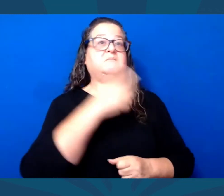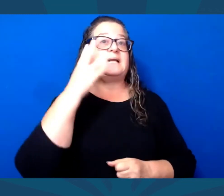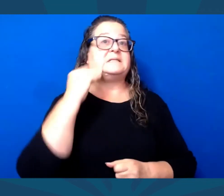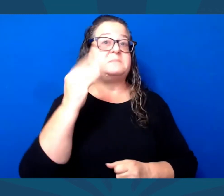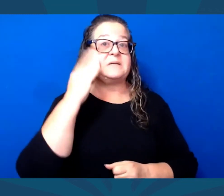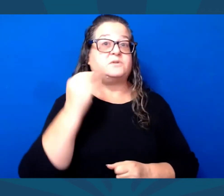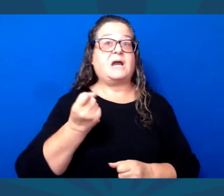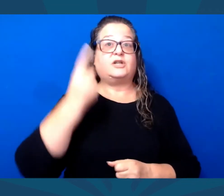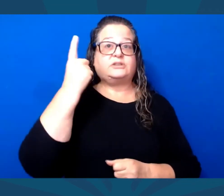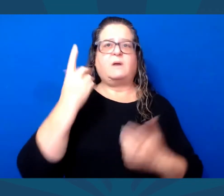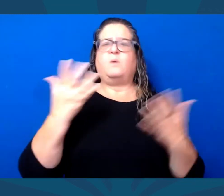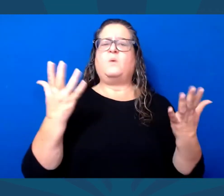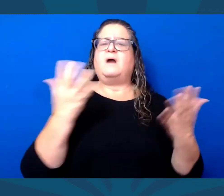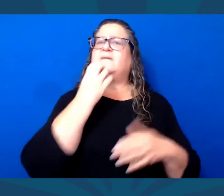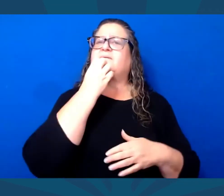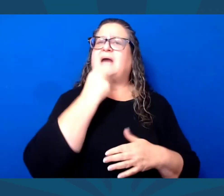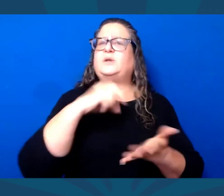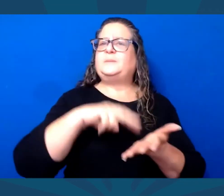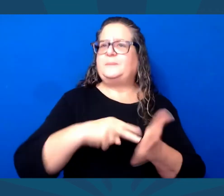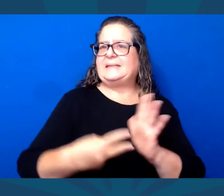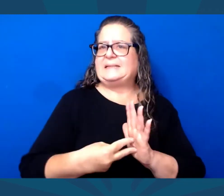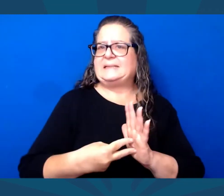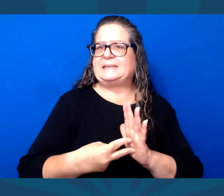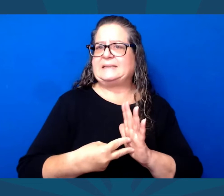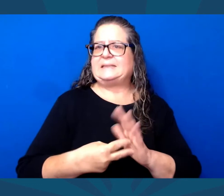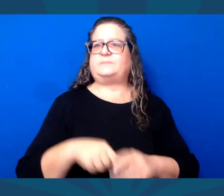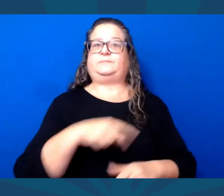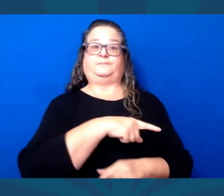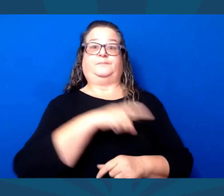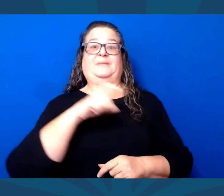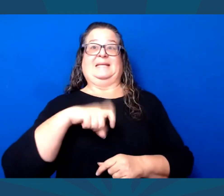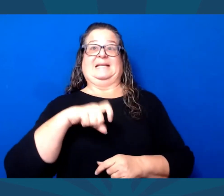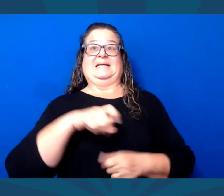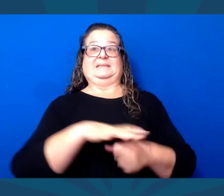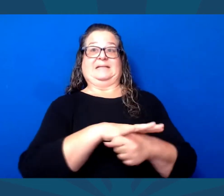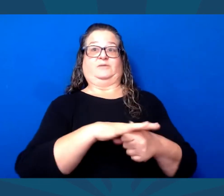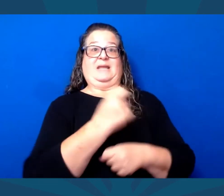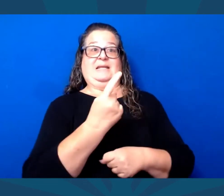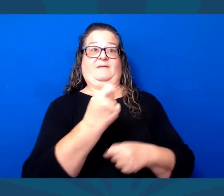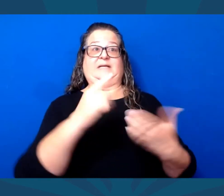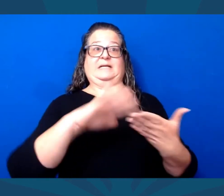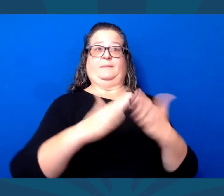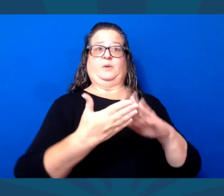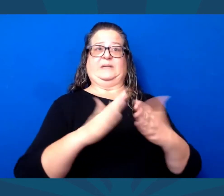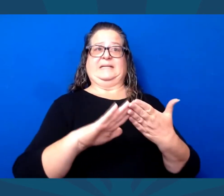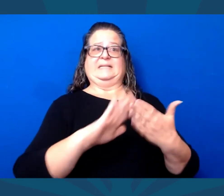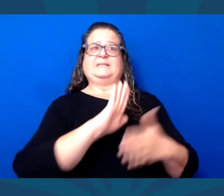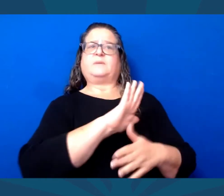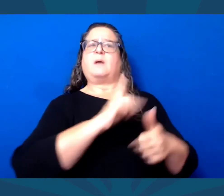experienced and understands the core values and needs of our LD11